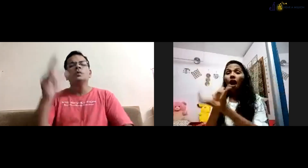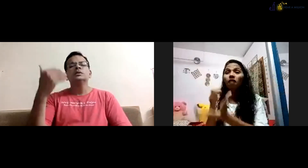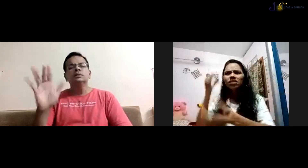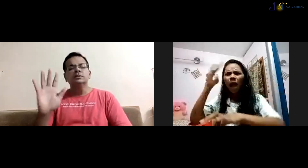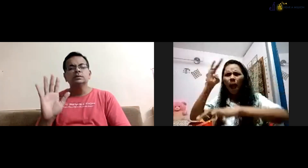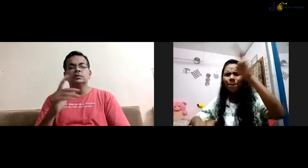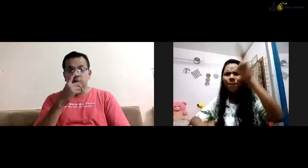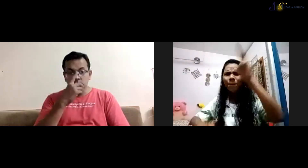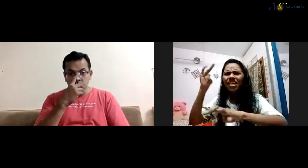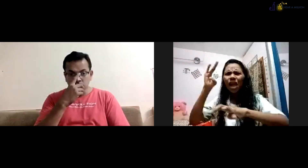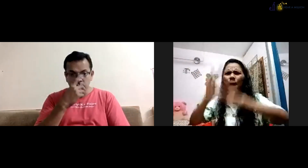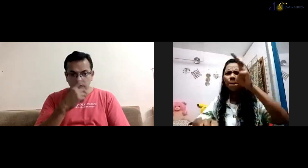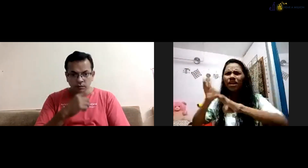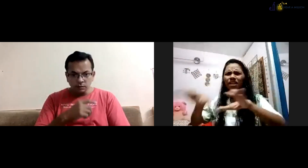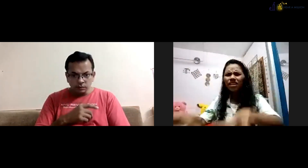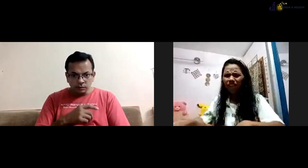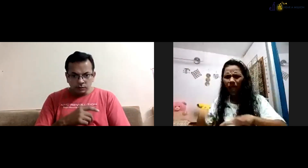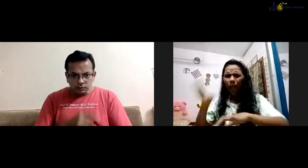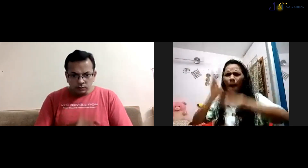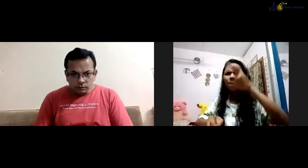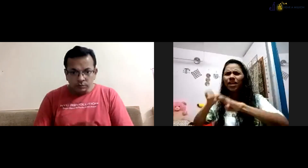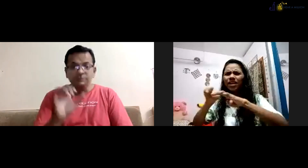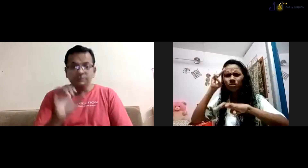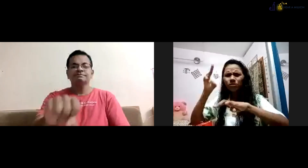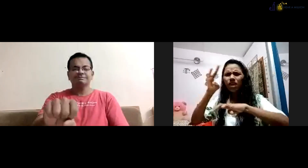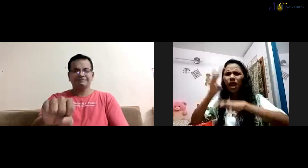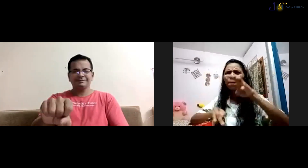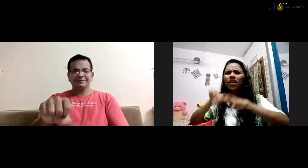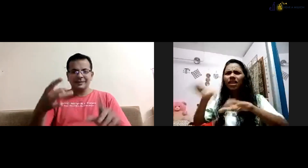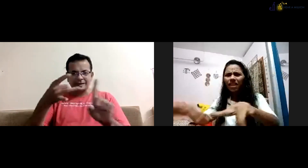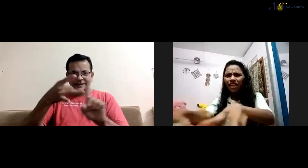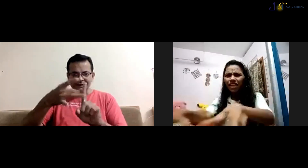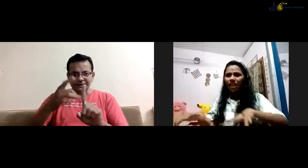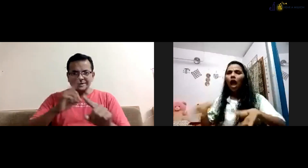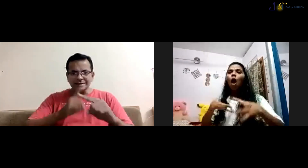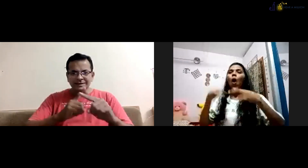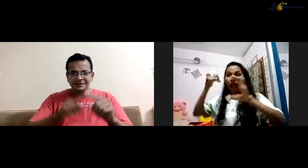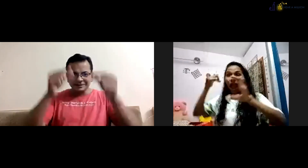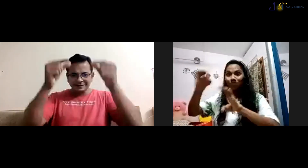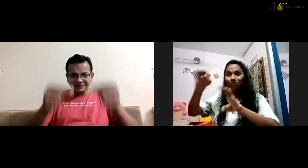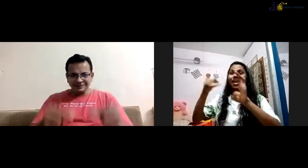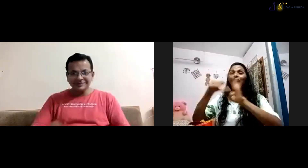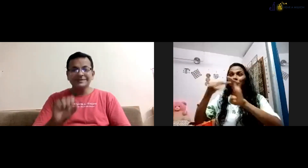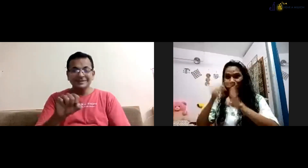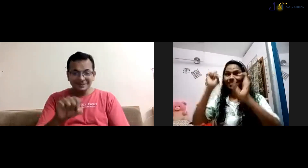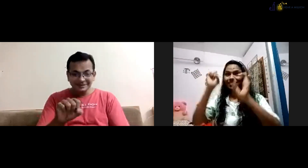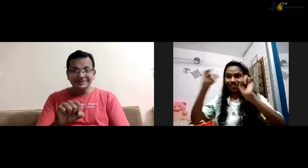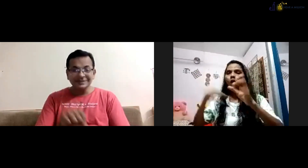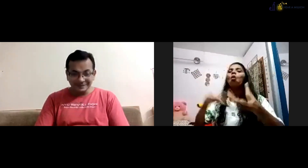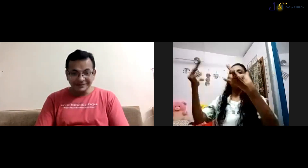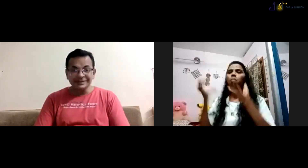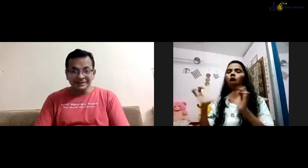So my legs were amputated, and so I got operated. You know, so I